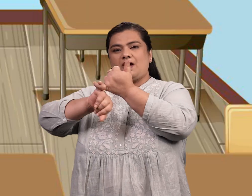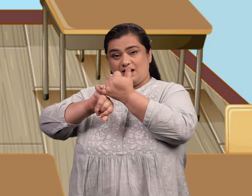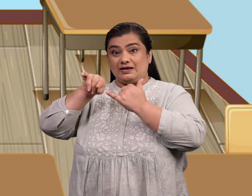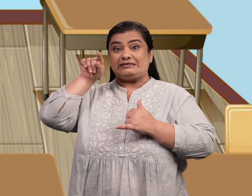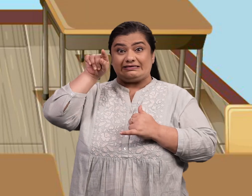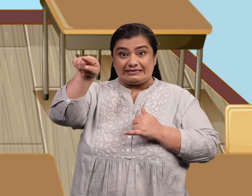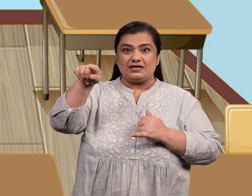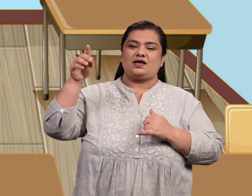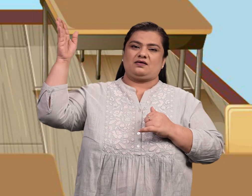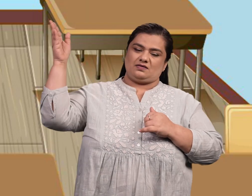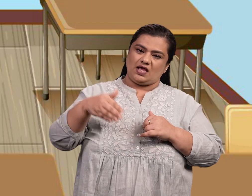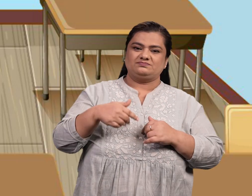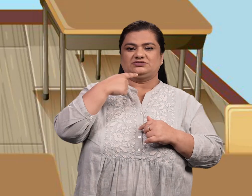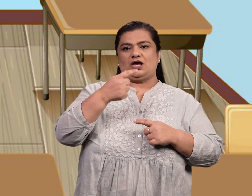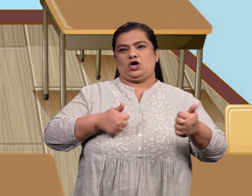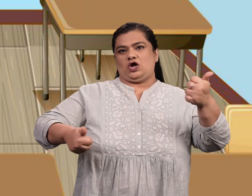competition.